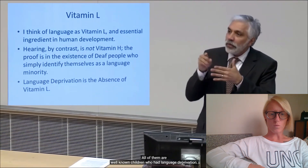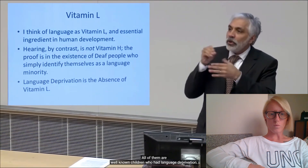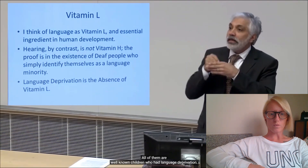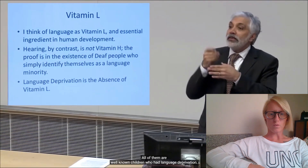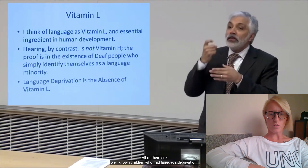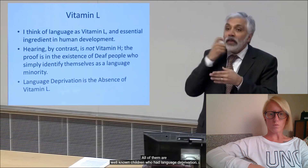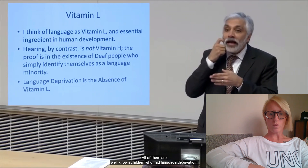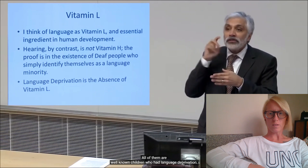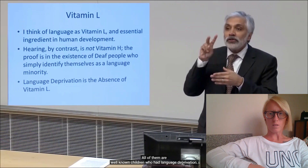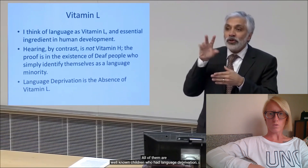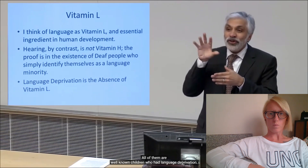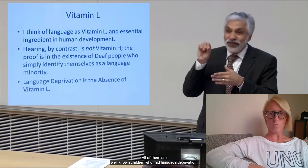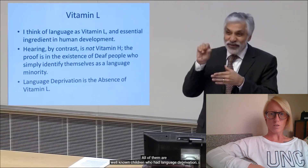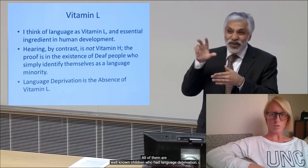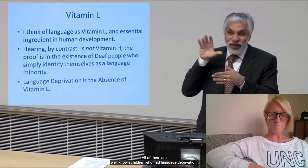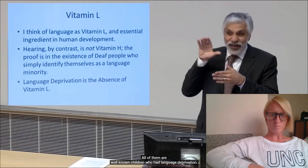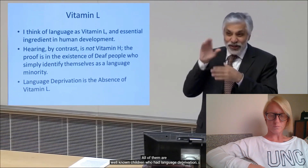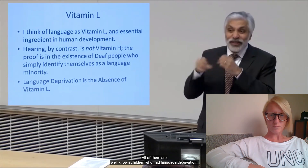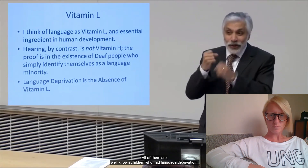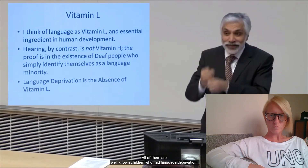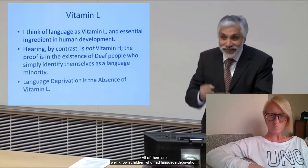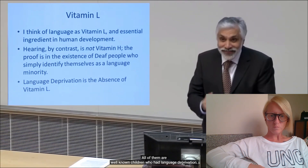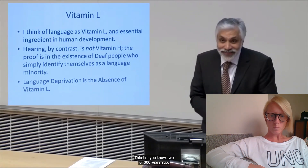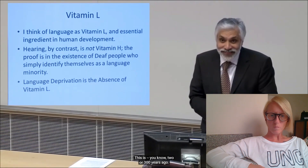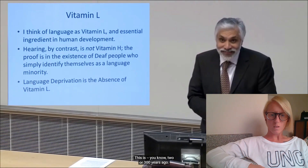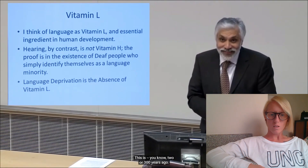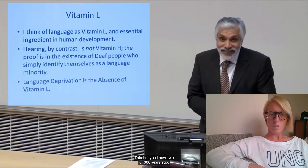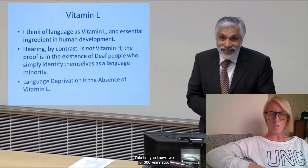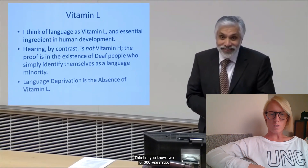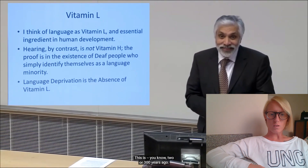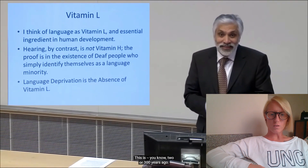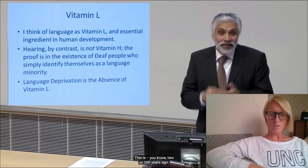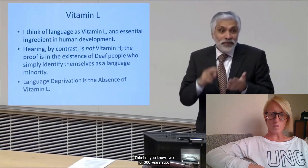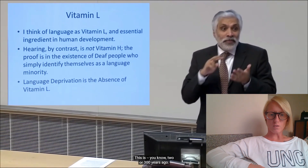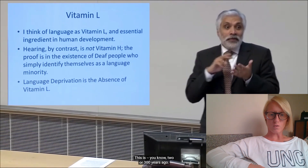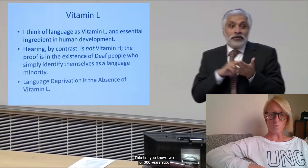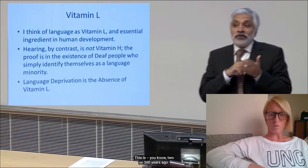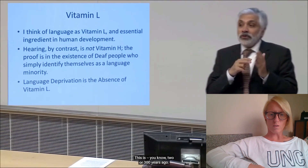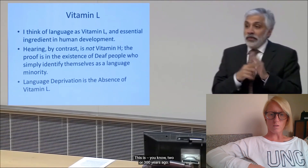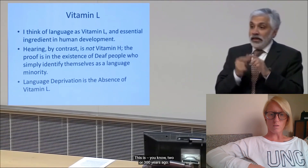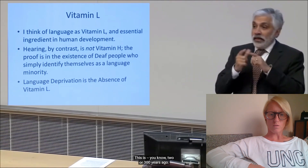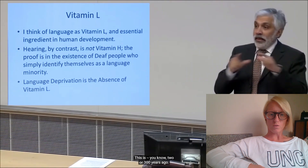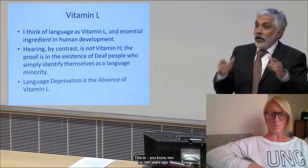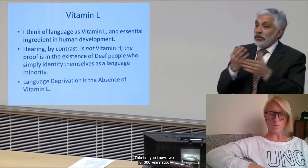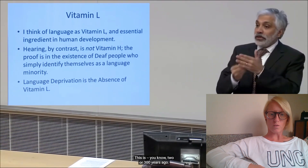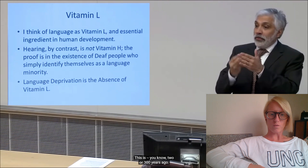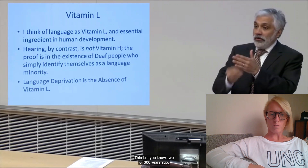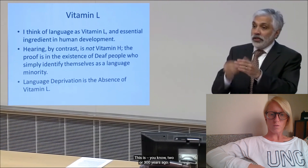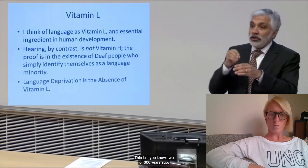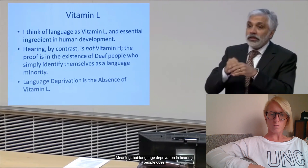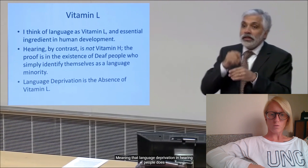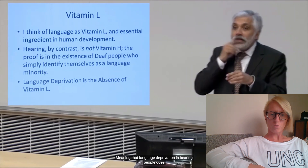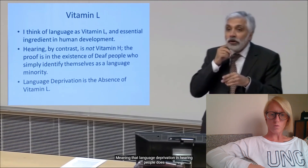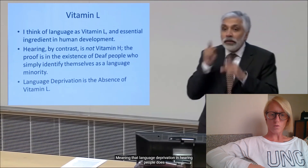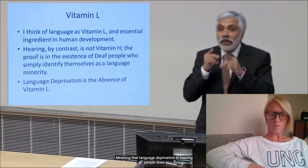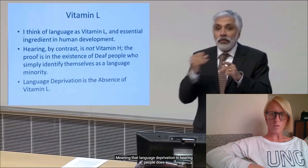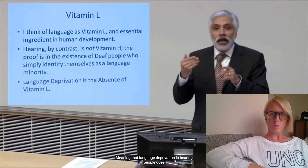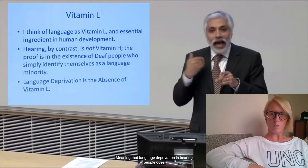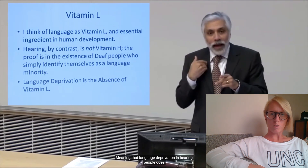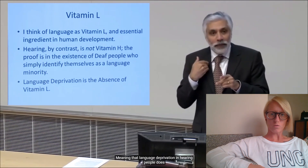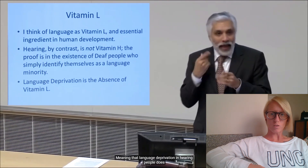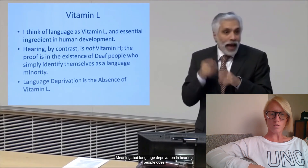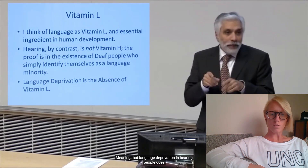had language deprivation. This is, 200 or 300 years ago, meaning that